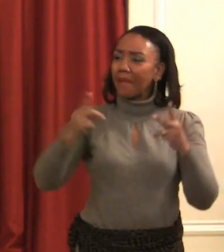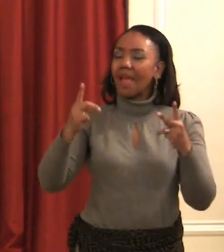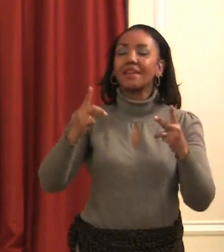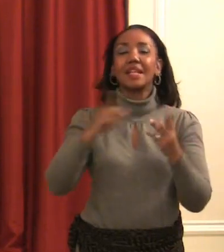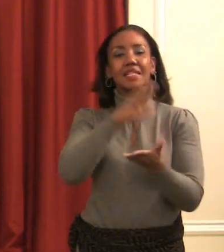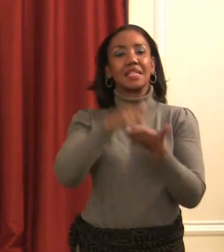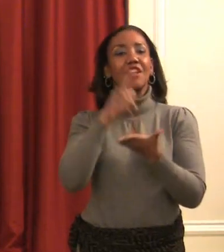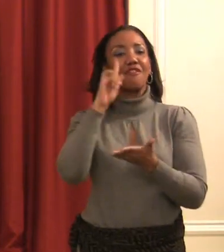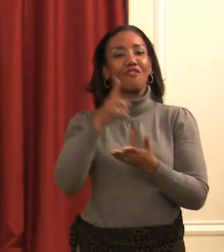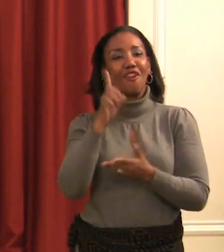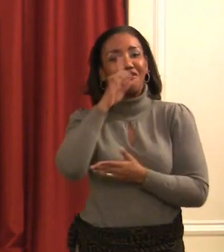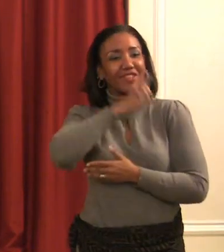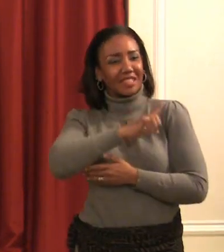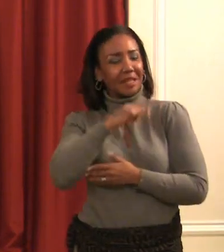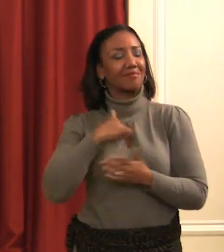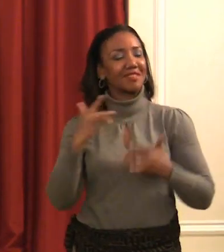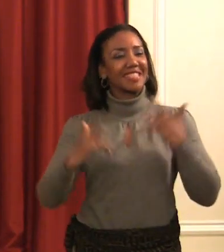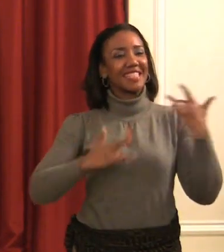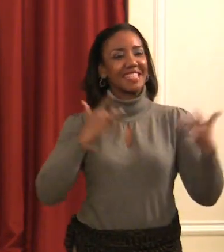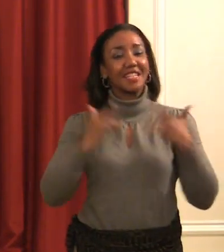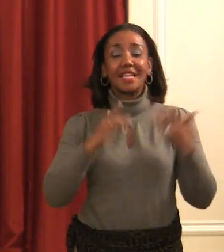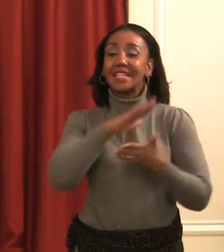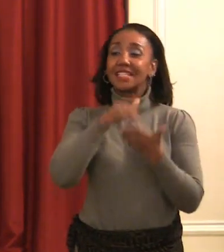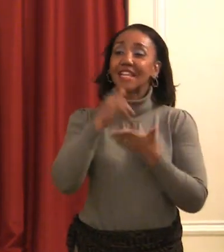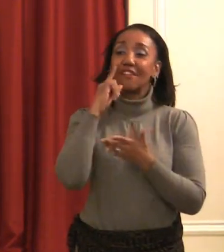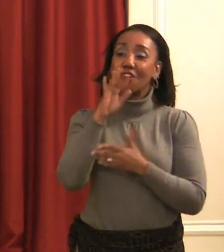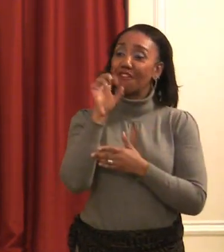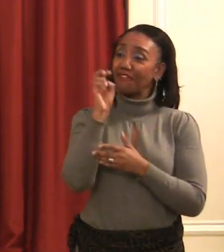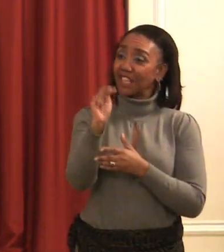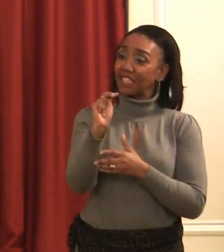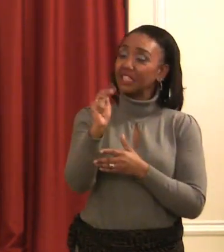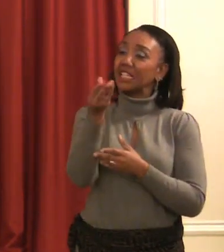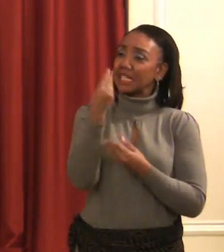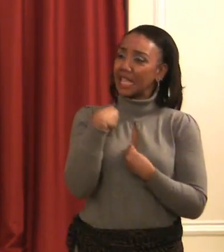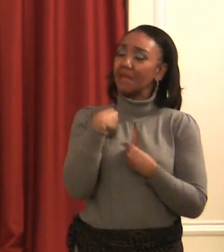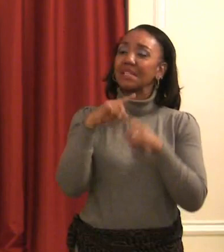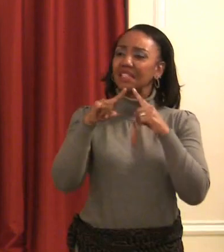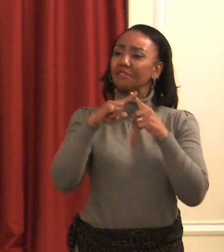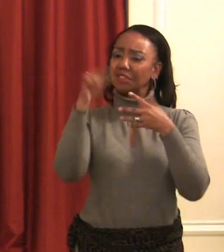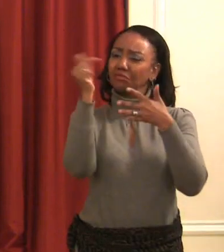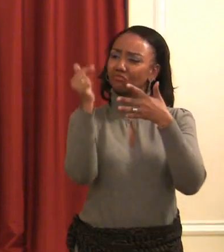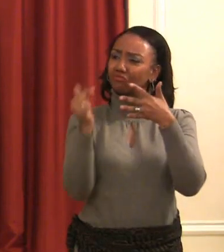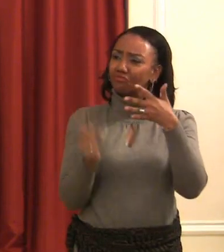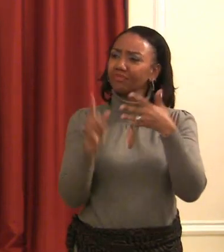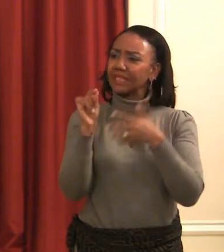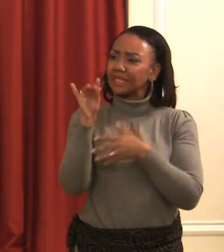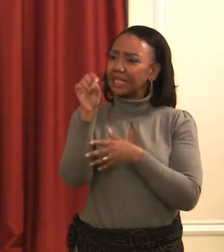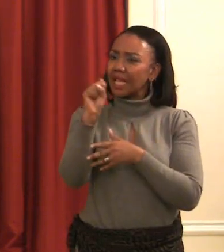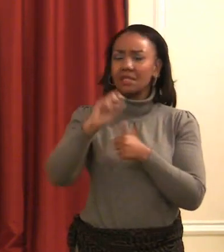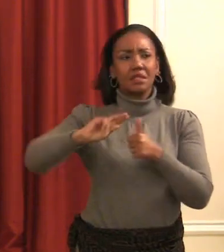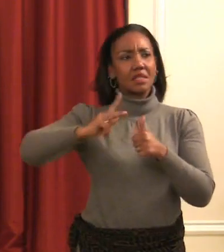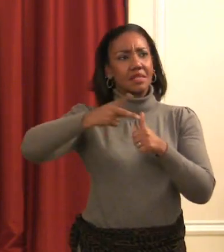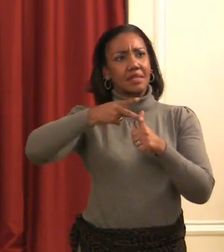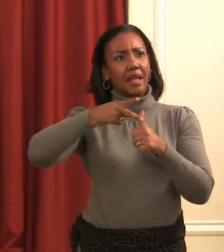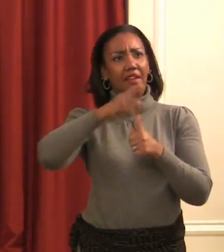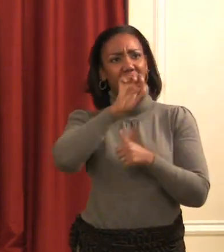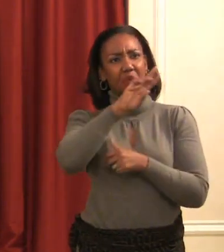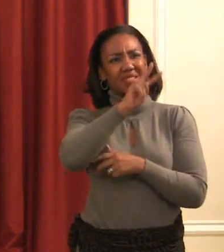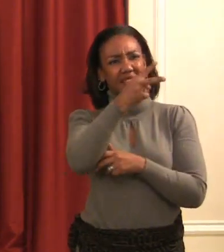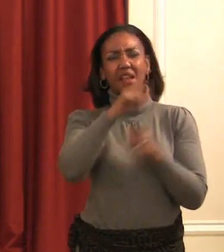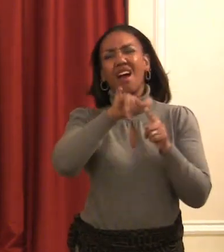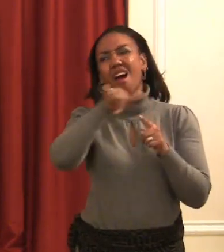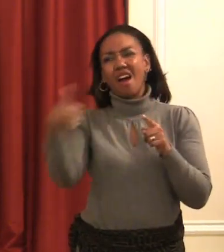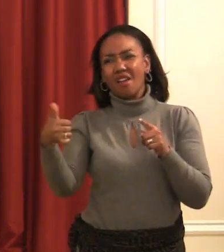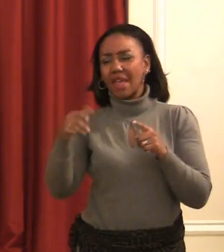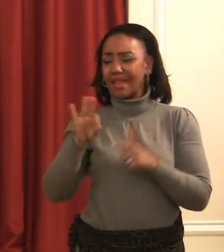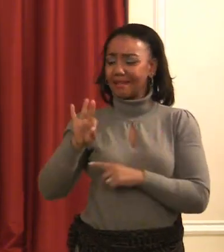Fiction, which I was very excited about. The Center for Fiction came to me and gave me a number of dates. The 2nd, some other dates